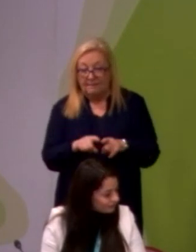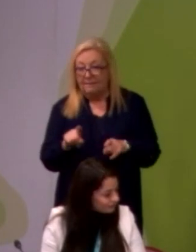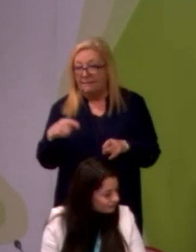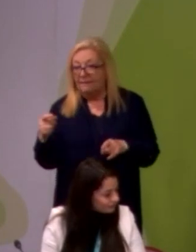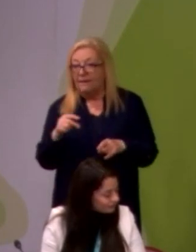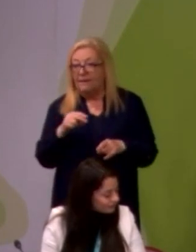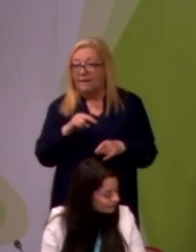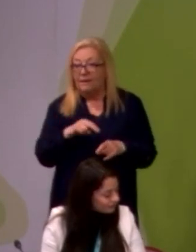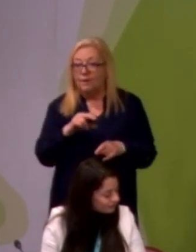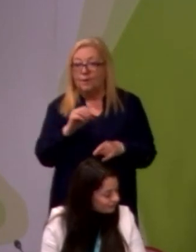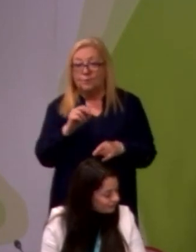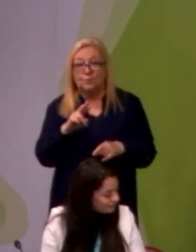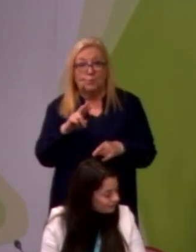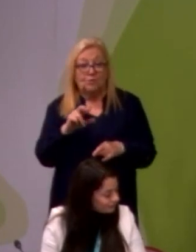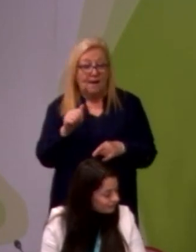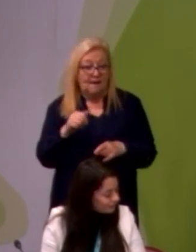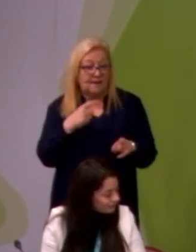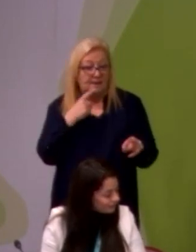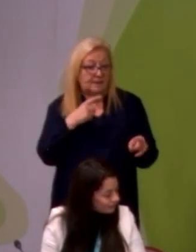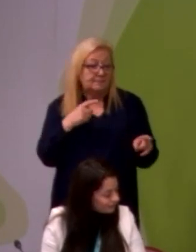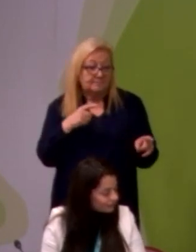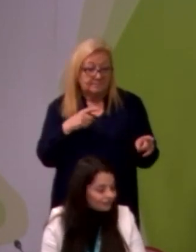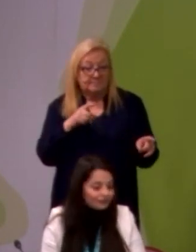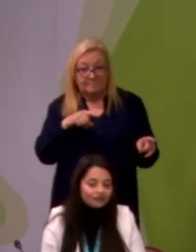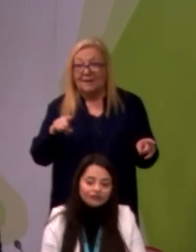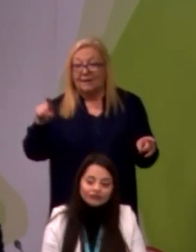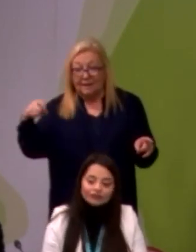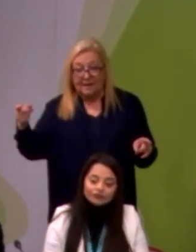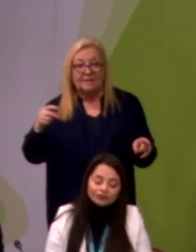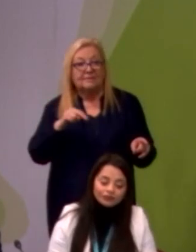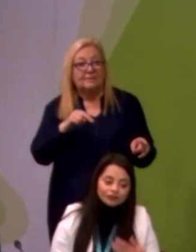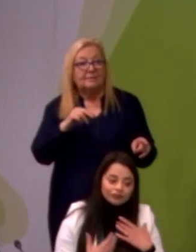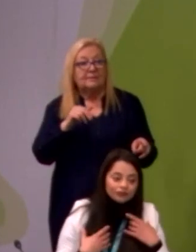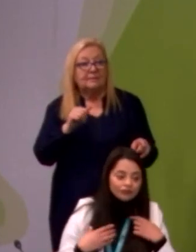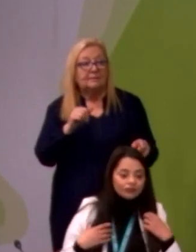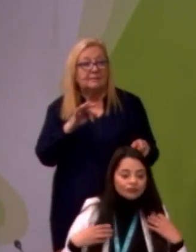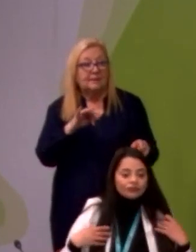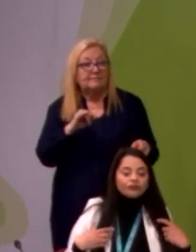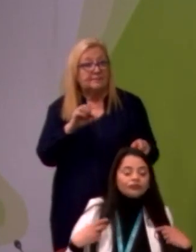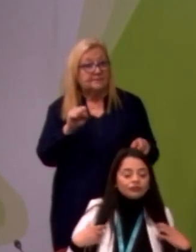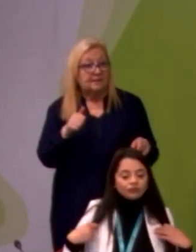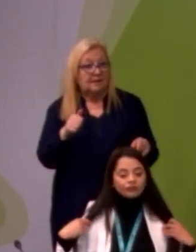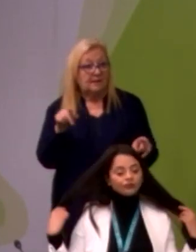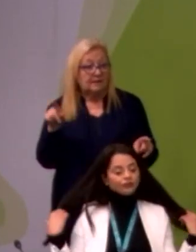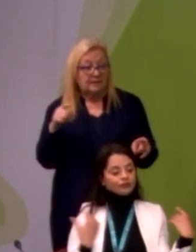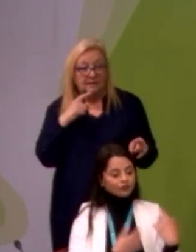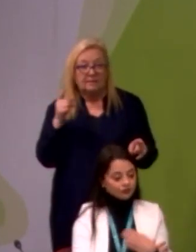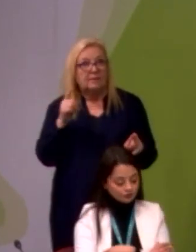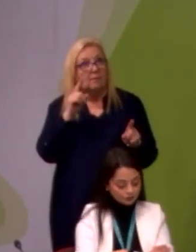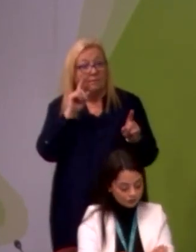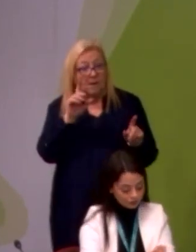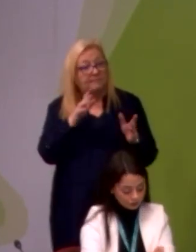parents. And lastly, we also heard from Nafisa, who gave a wonderful account of